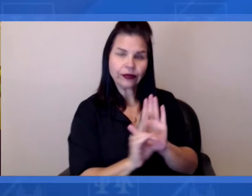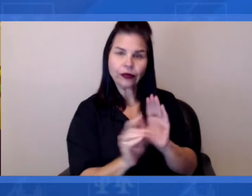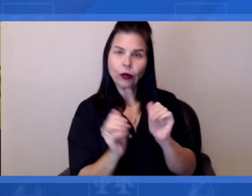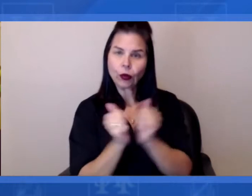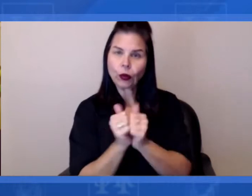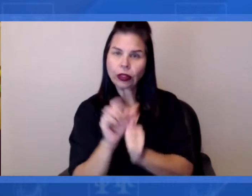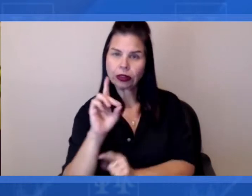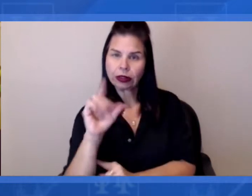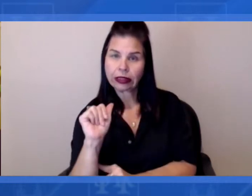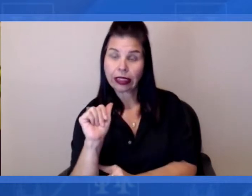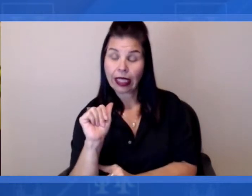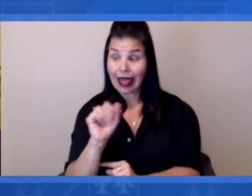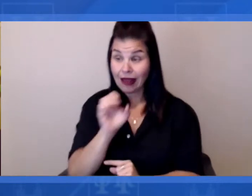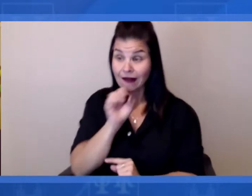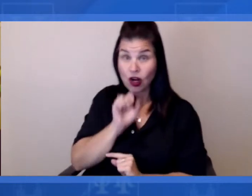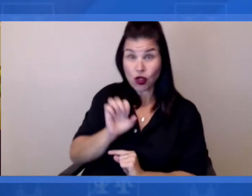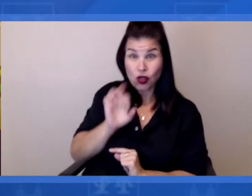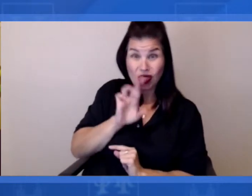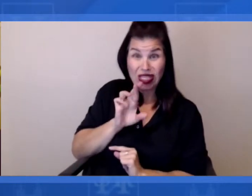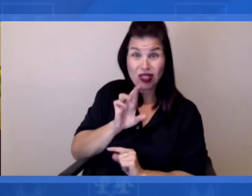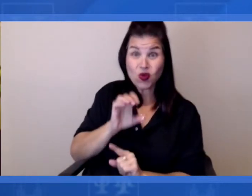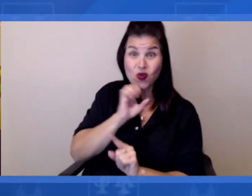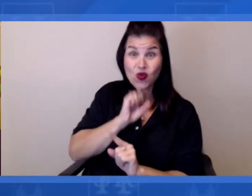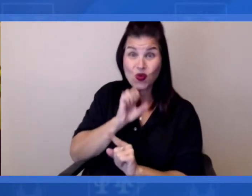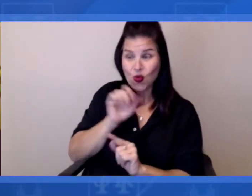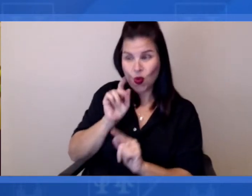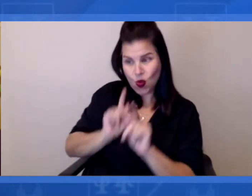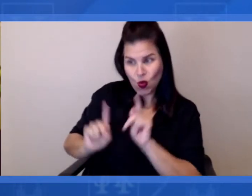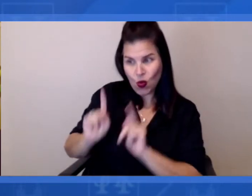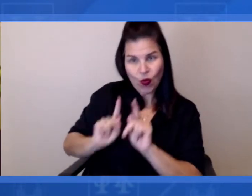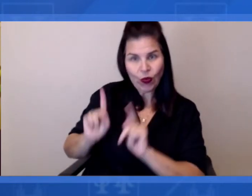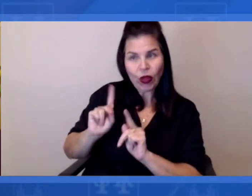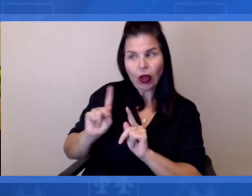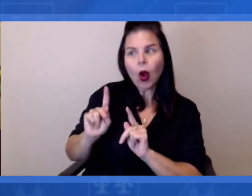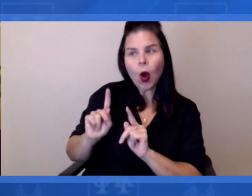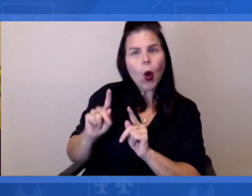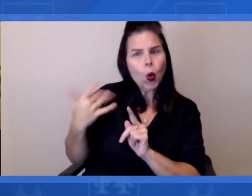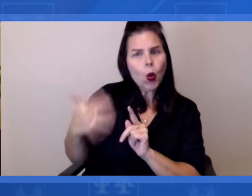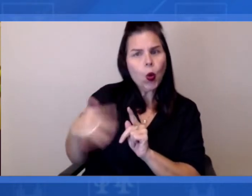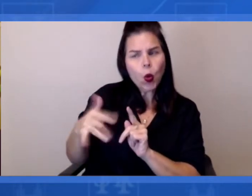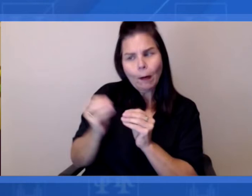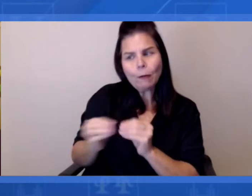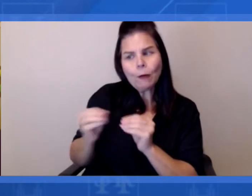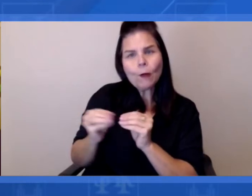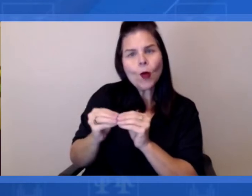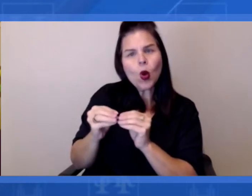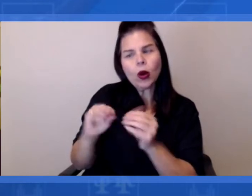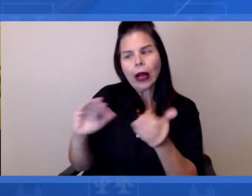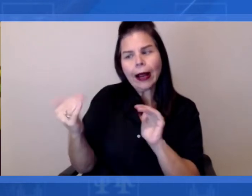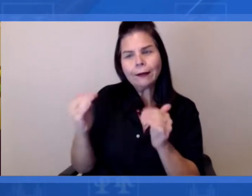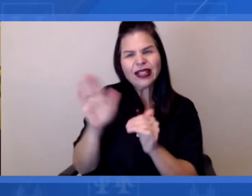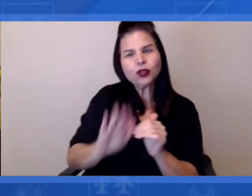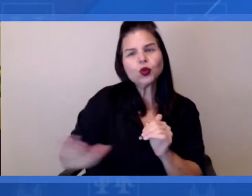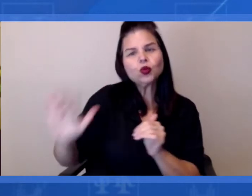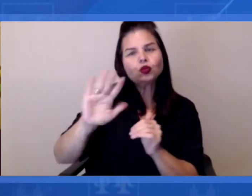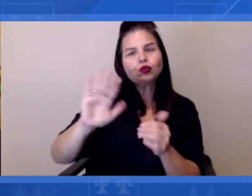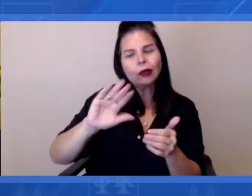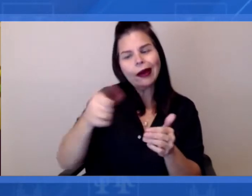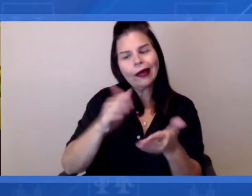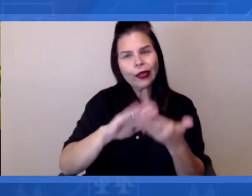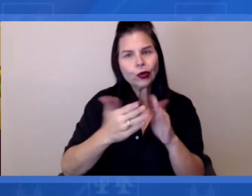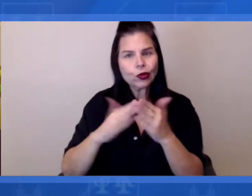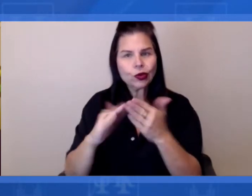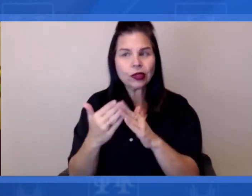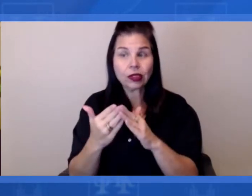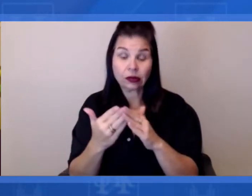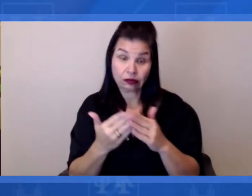and seniors compared to other cities and the national and provincial averages. As a working group,